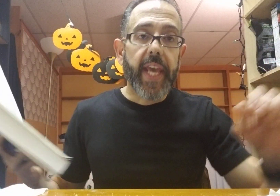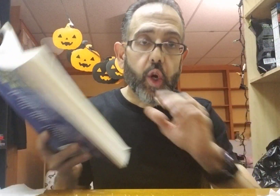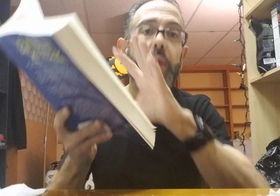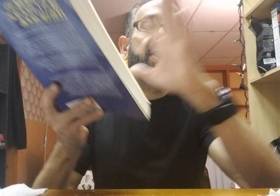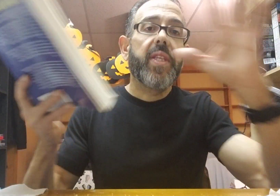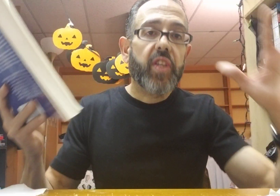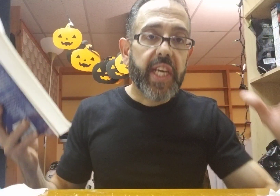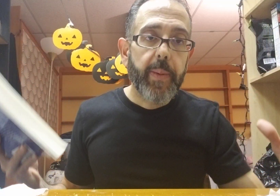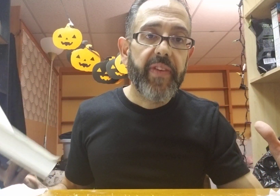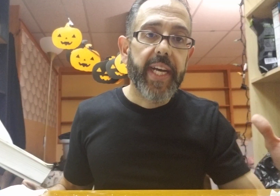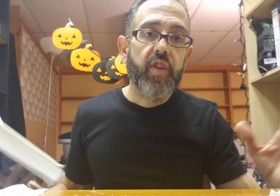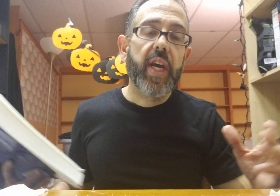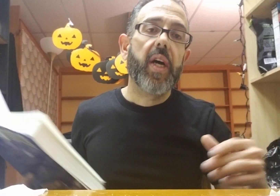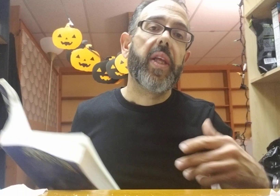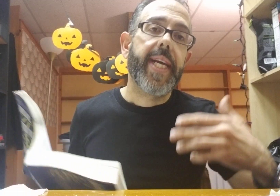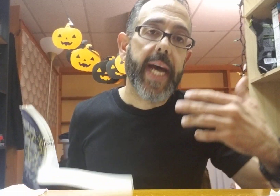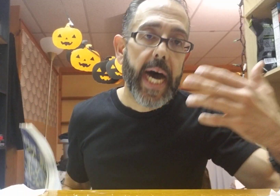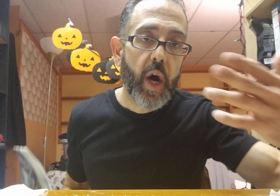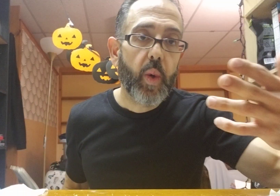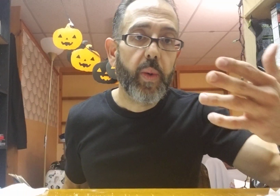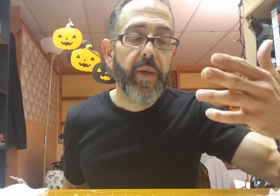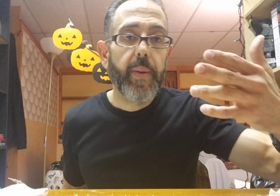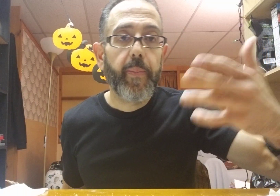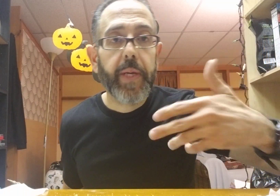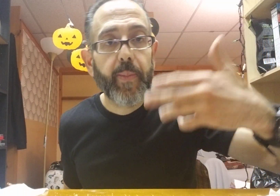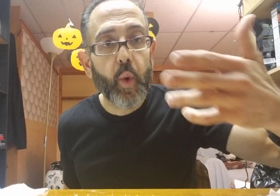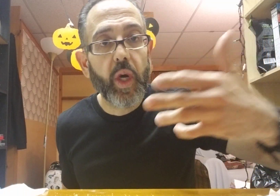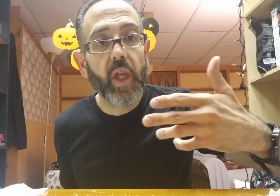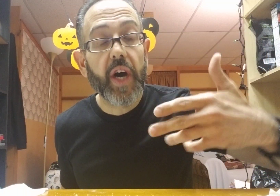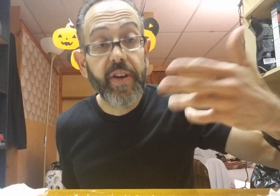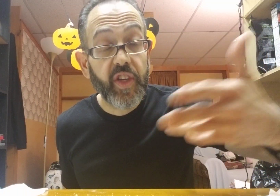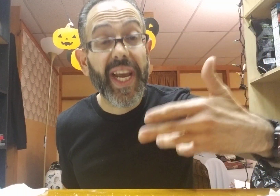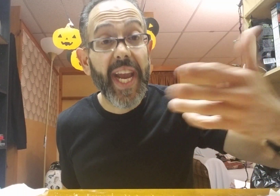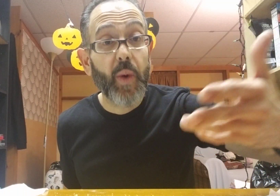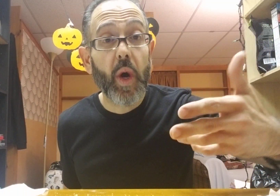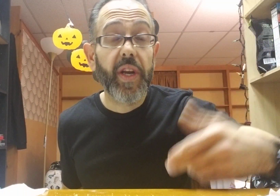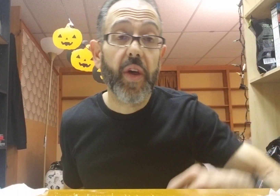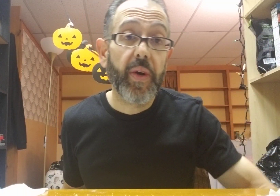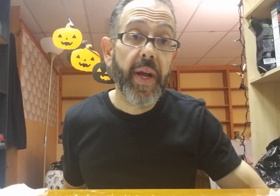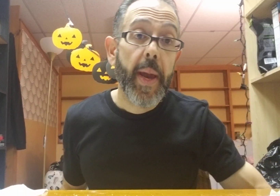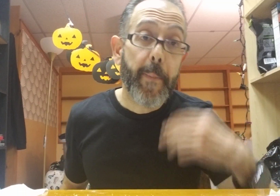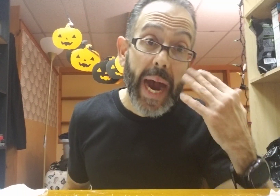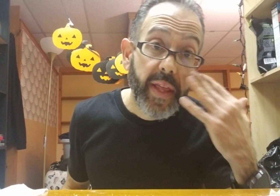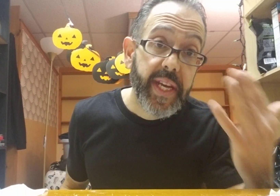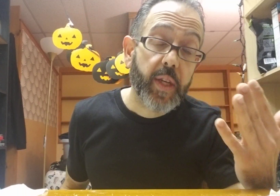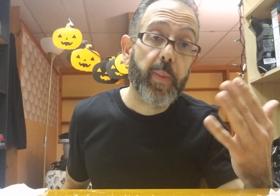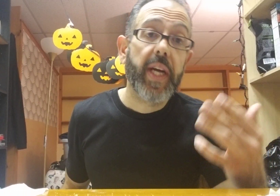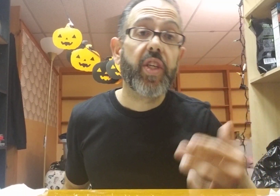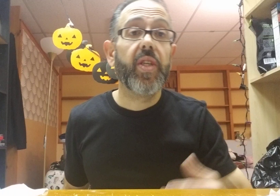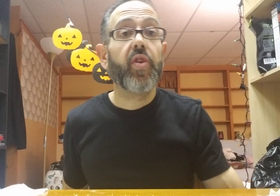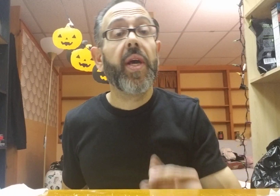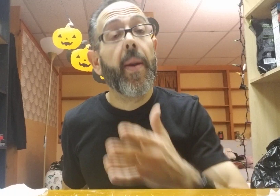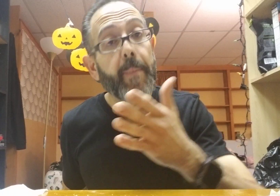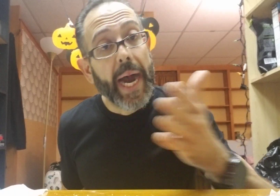go into the scheme of ASL and how people will understand one another by the expressions, by